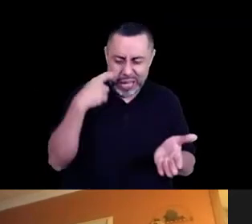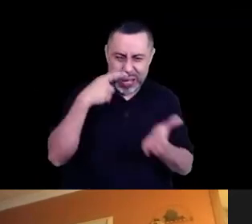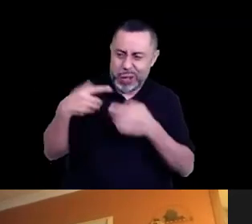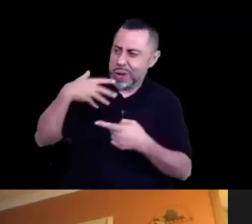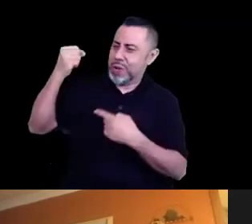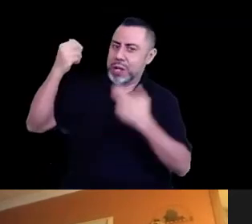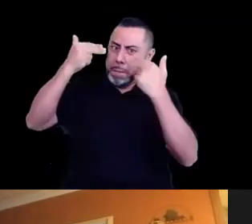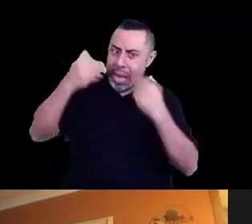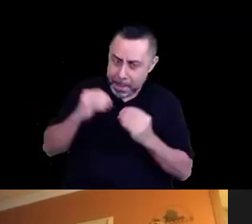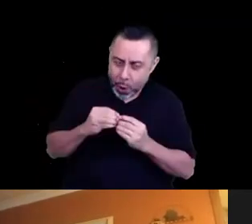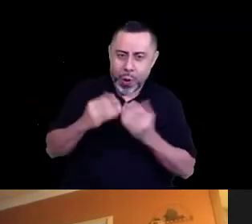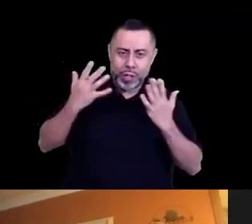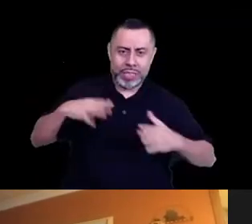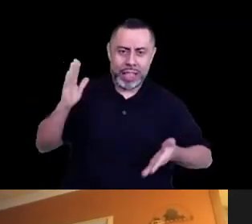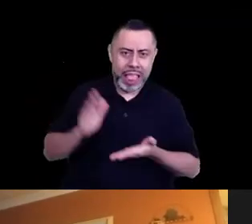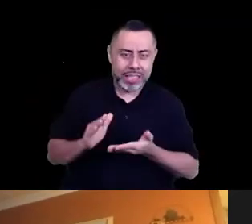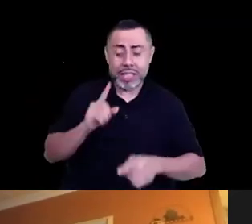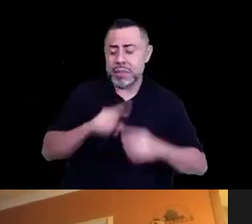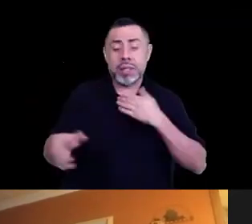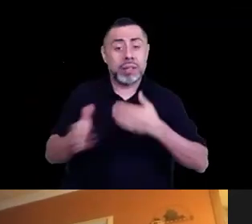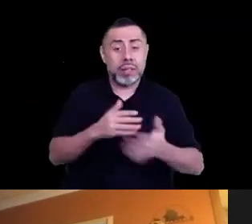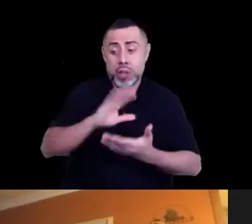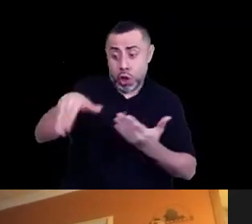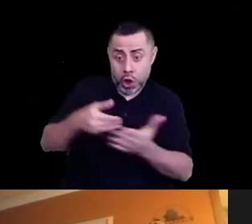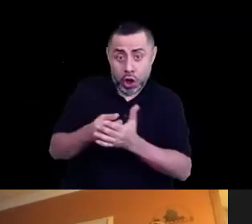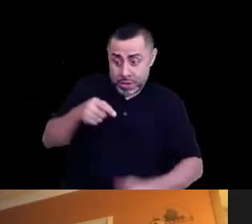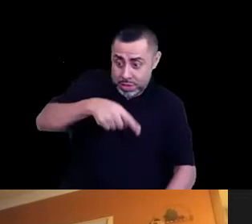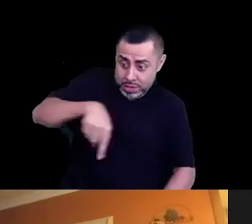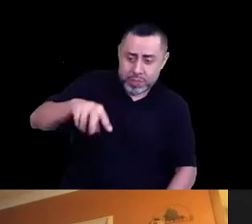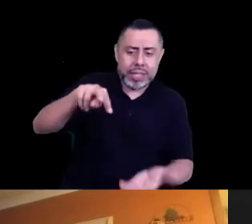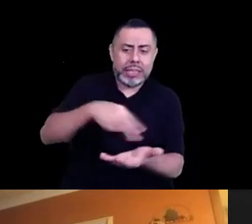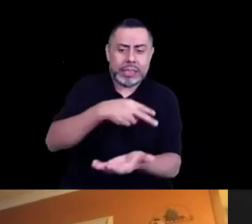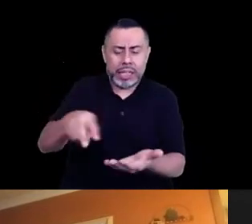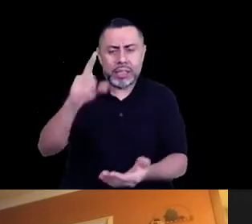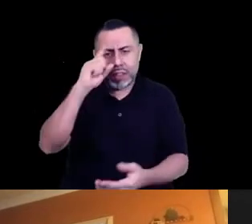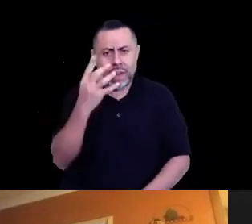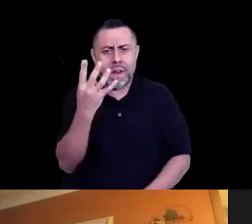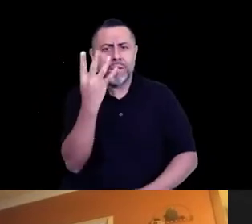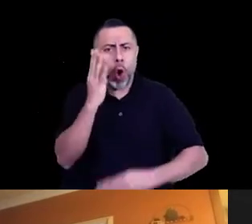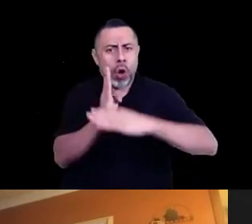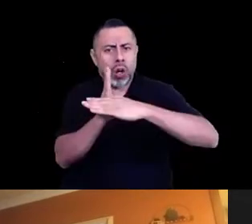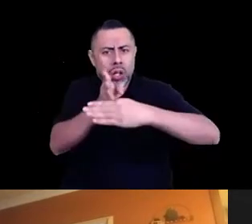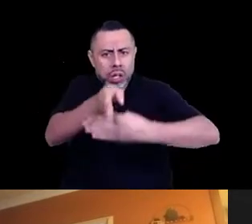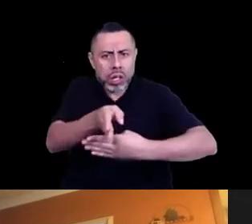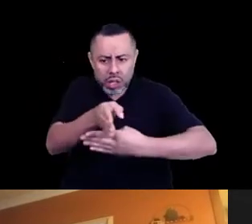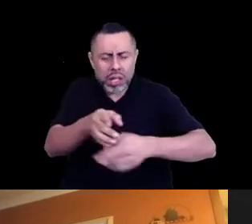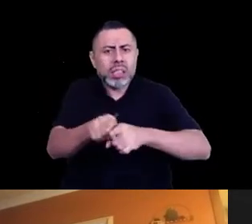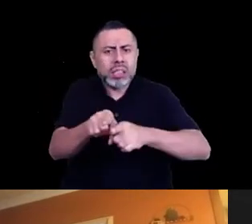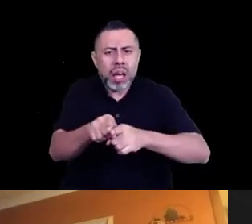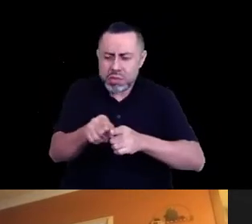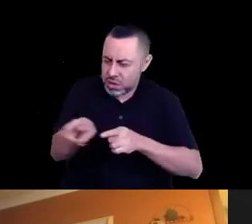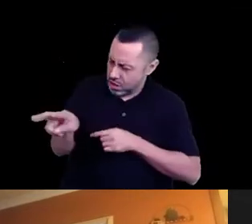directions. And they danced, they did the same kind of ceremony that we would have done, but they were doing